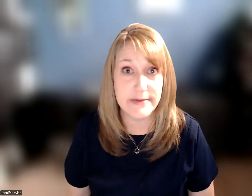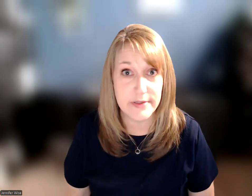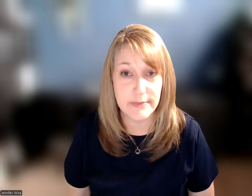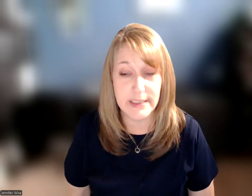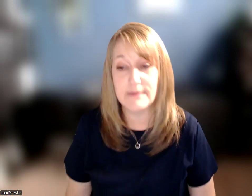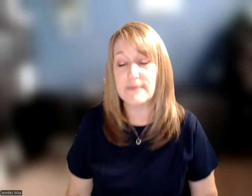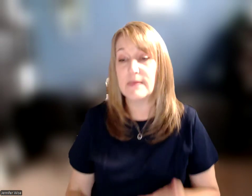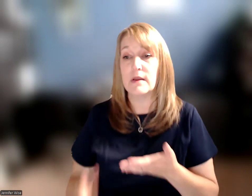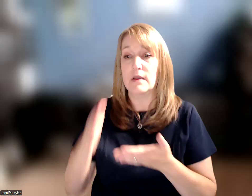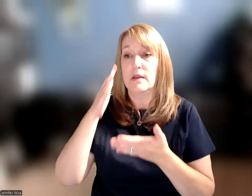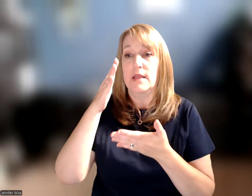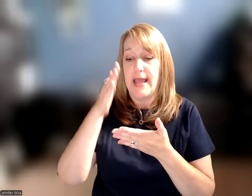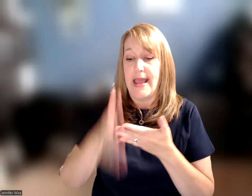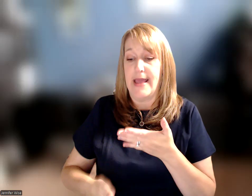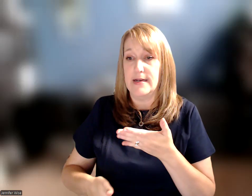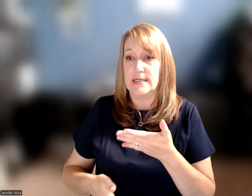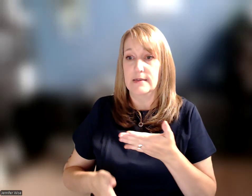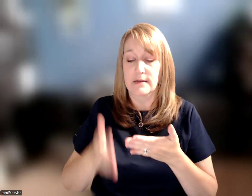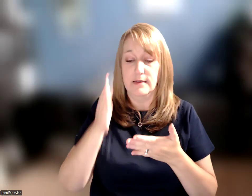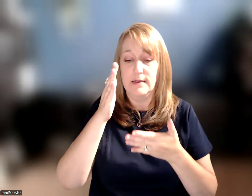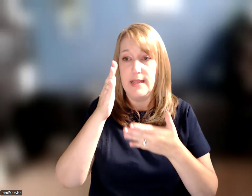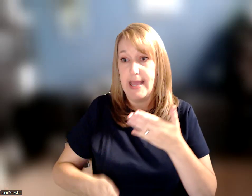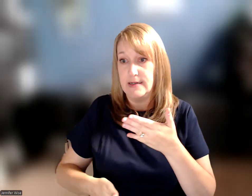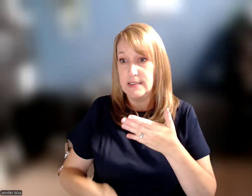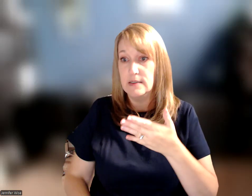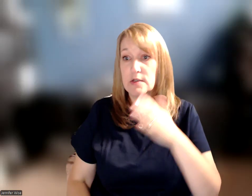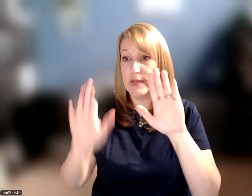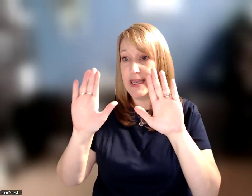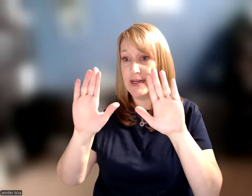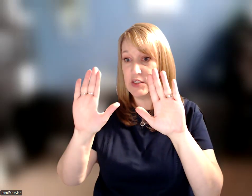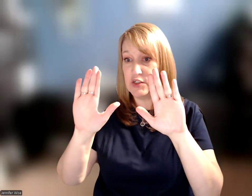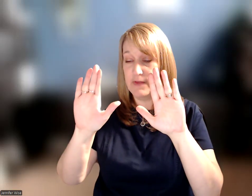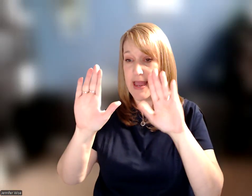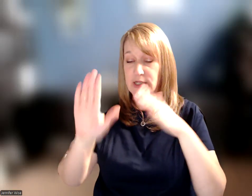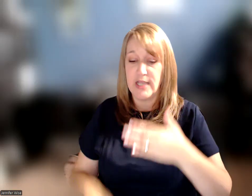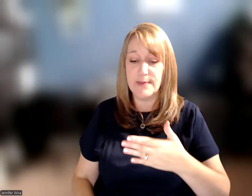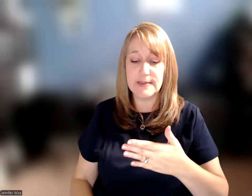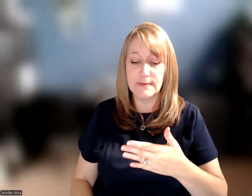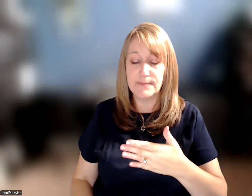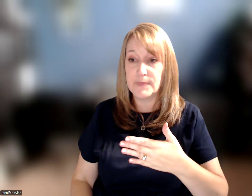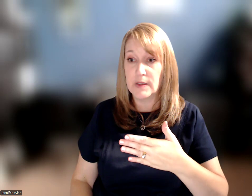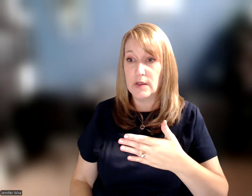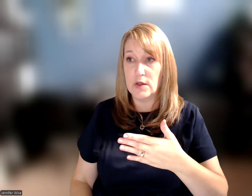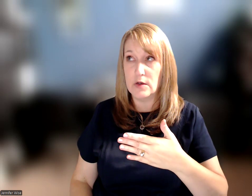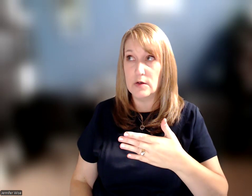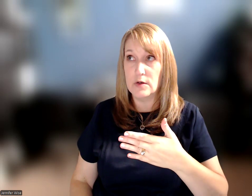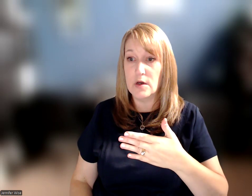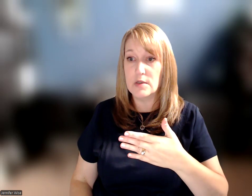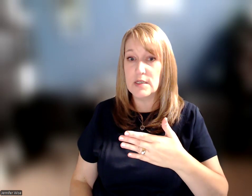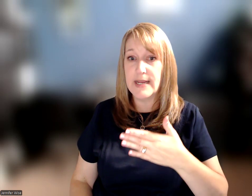or something, end, end. So again, it's two flat hand shapes. Your non-dominant